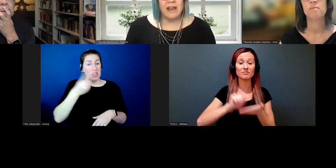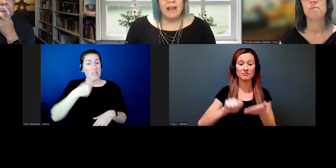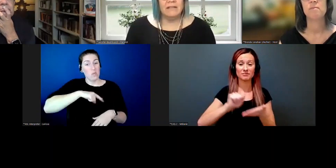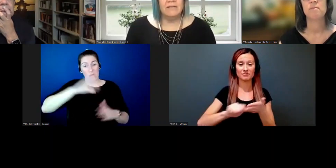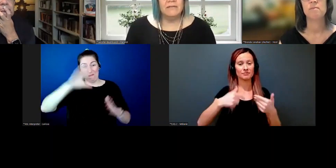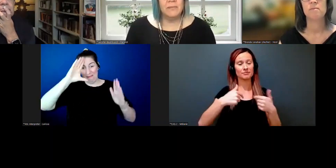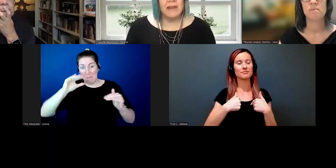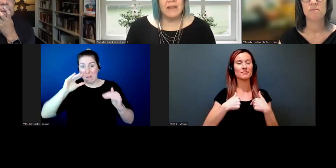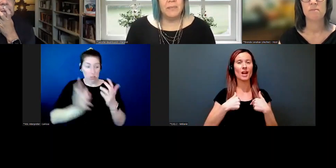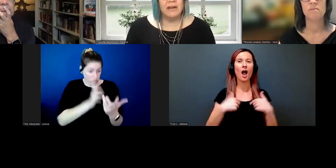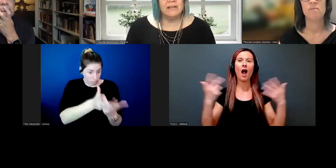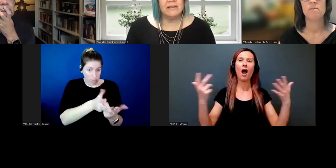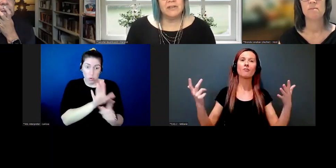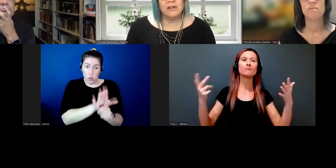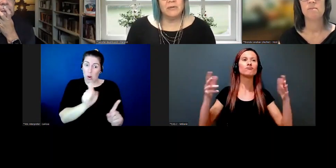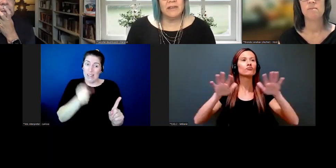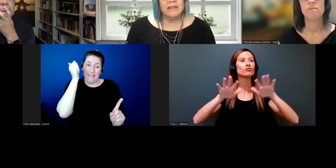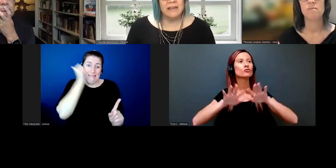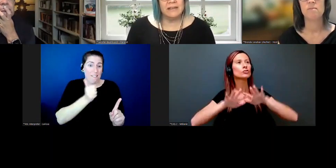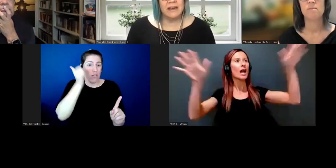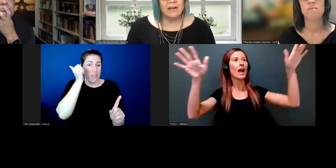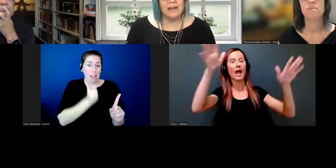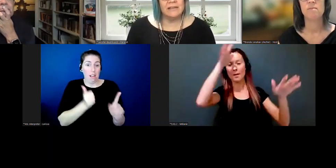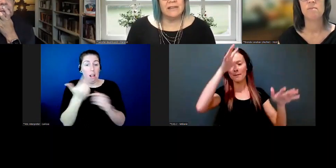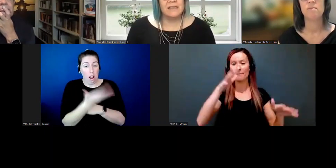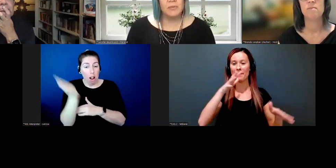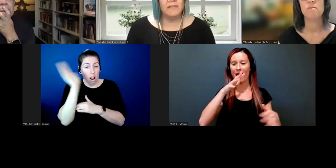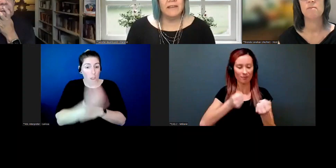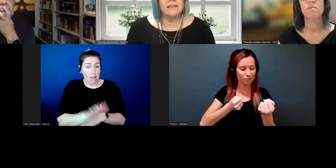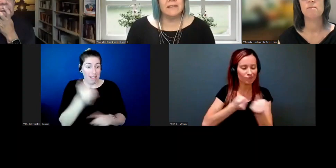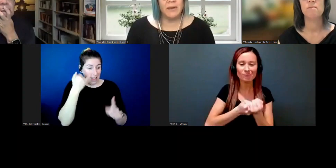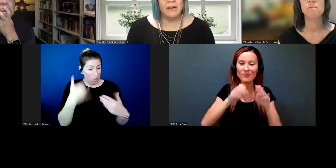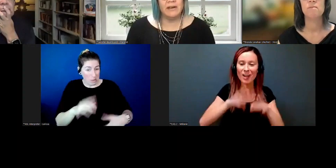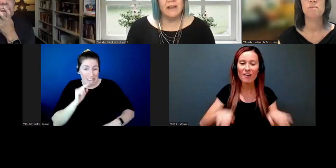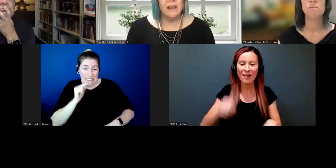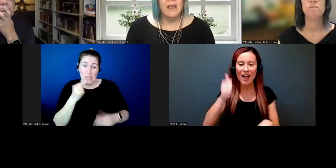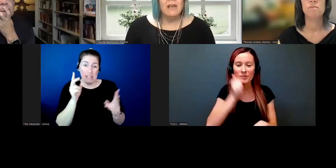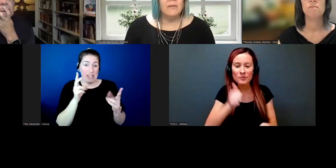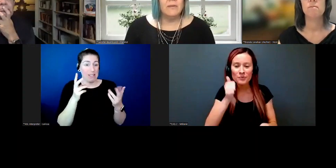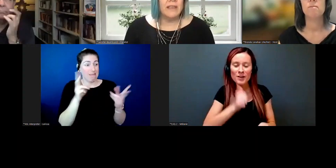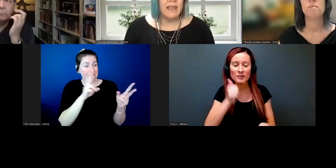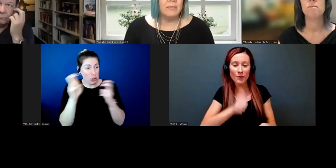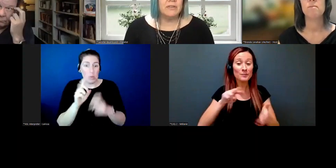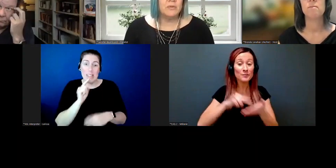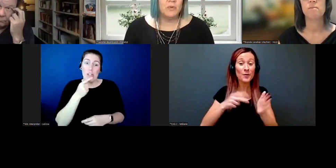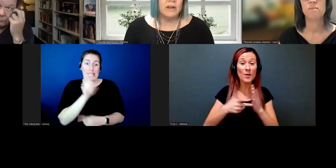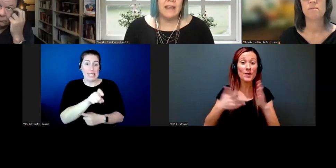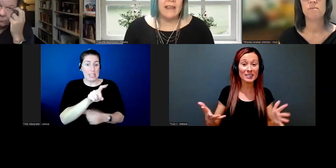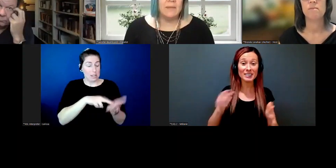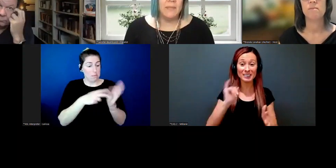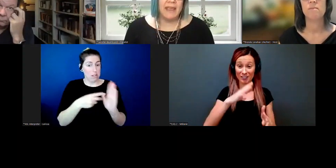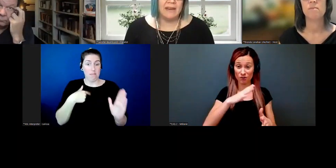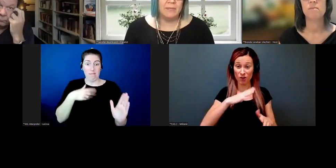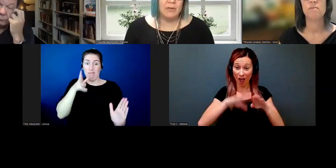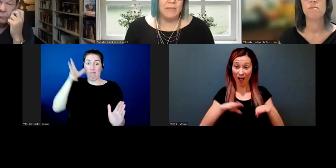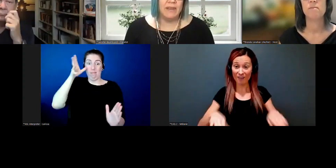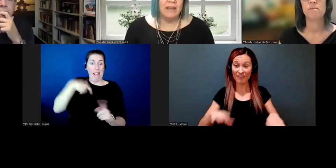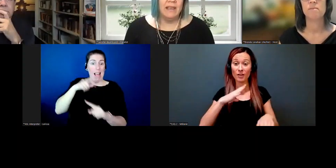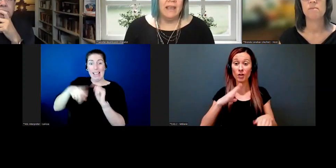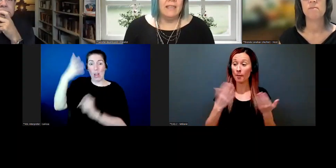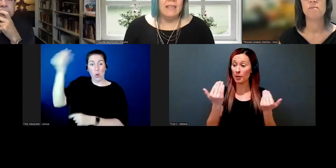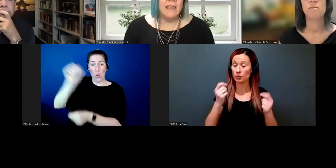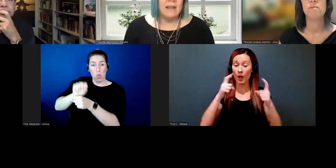their child. For many parents of children with intense care needs, this prevents the parents from being able to work in any paid